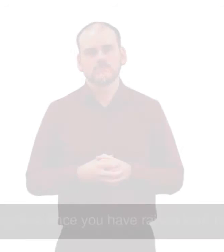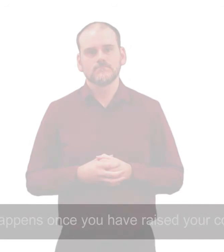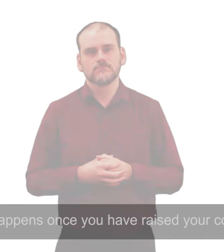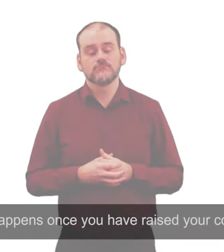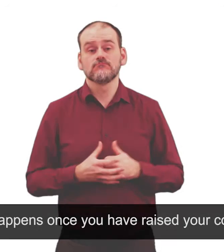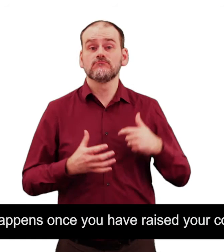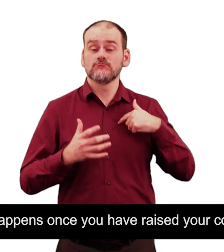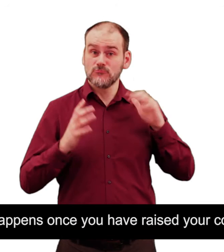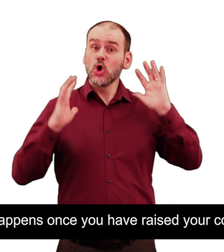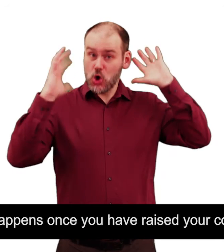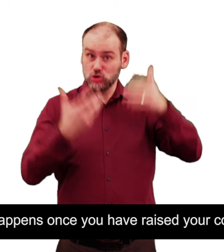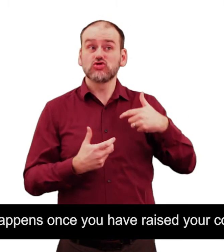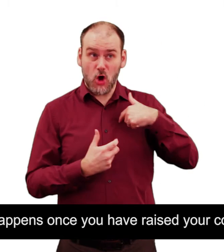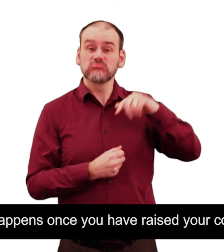What happens once you've raised your concern?